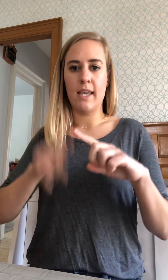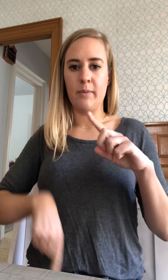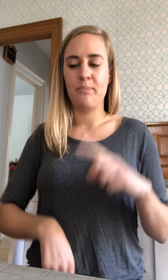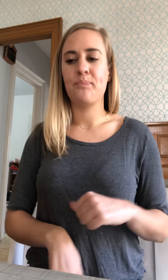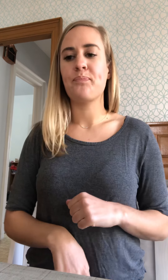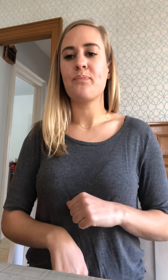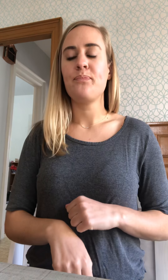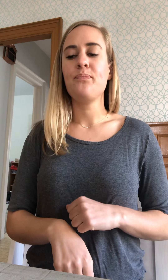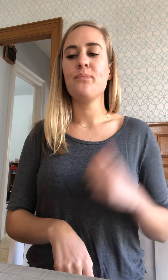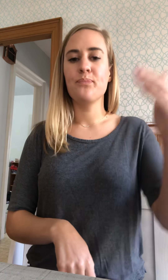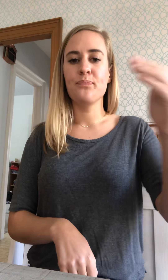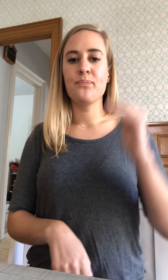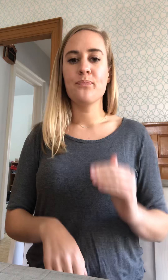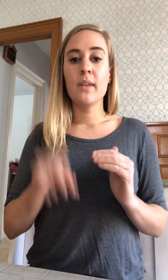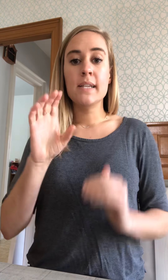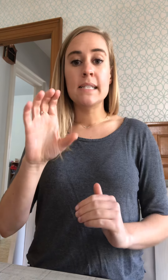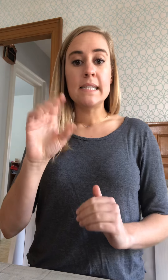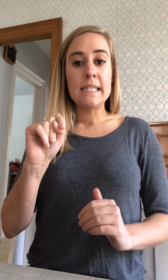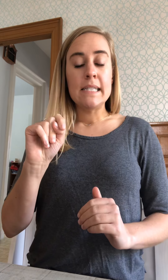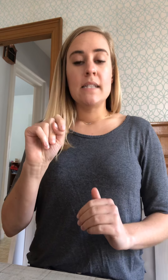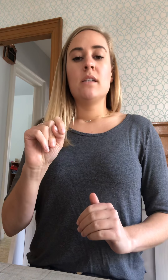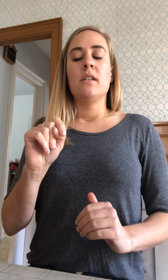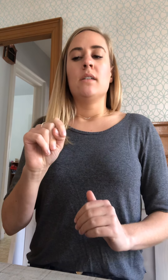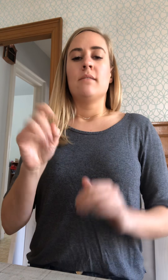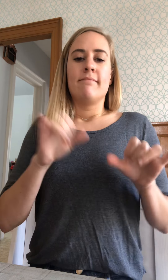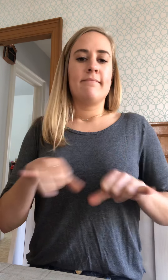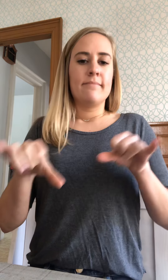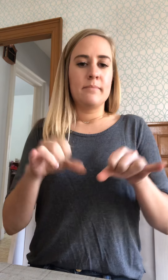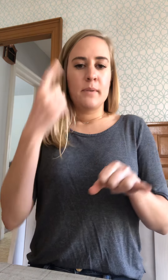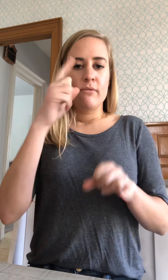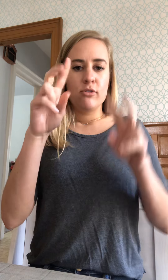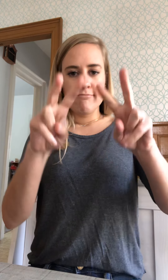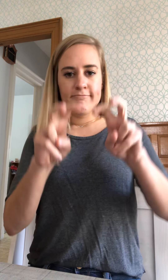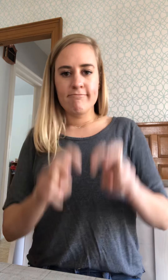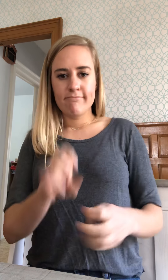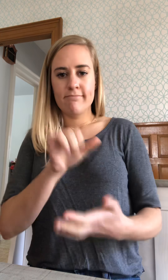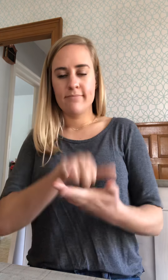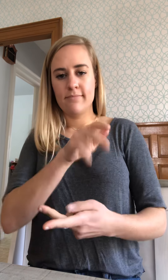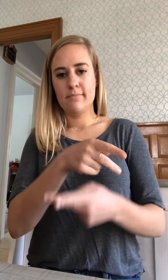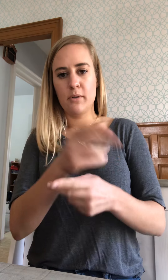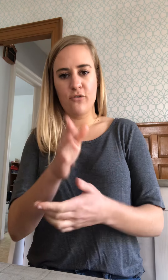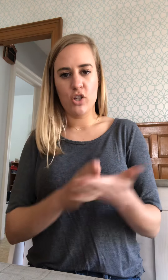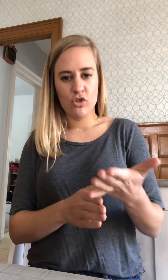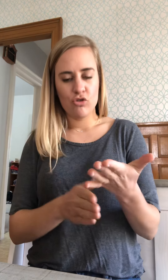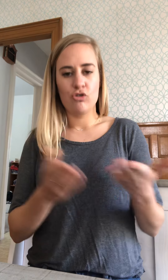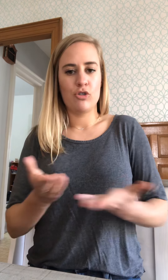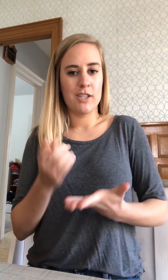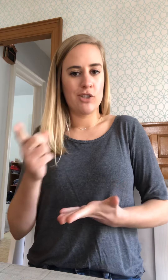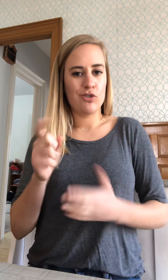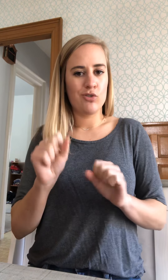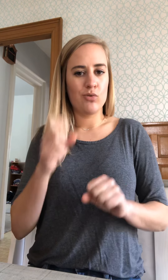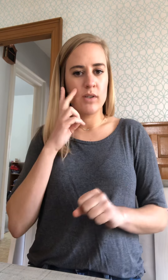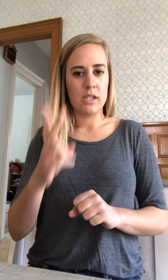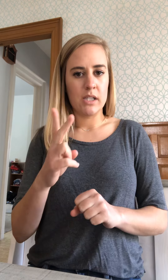CT scans, as I say, are commonly employed to look at these types of fractures. Here you see illustrated a symphysis fracture in the